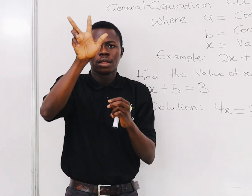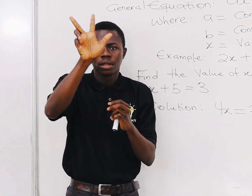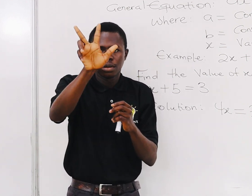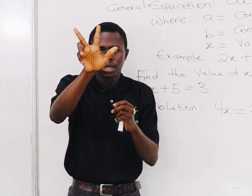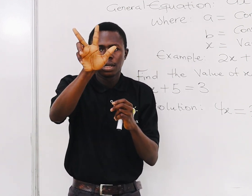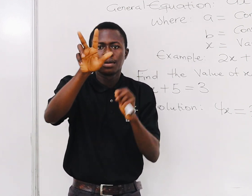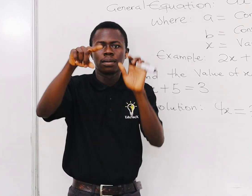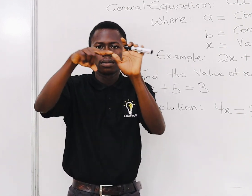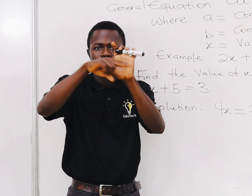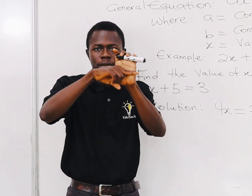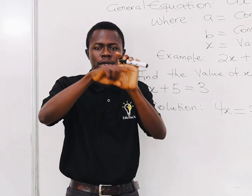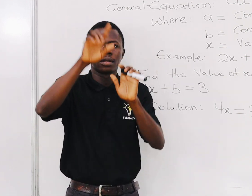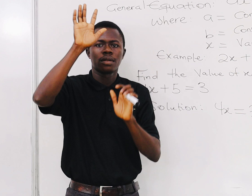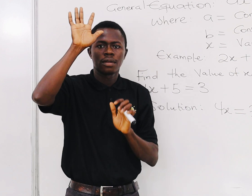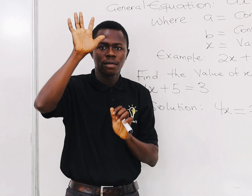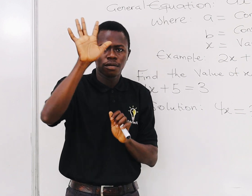Yes. So 3 minus 5,